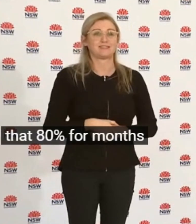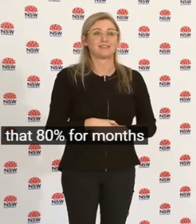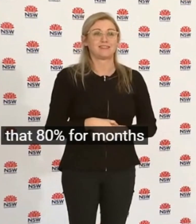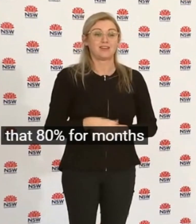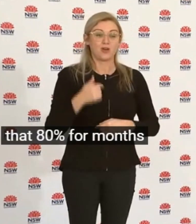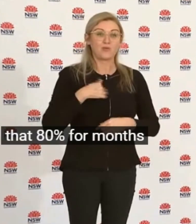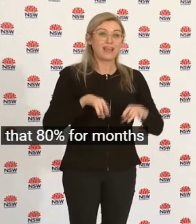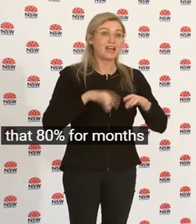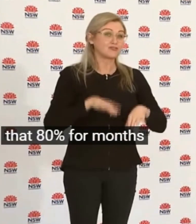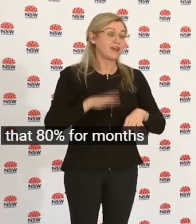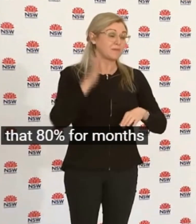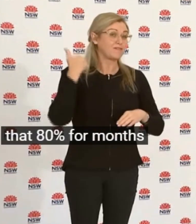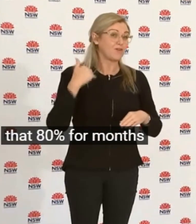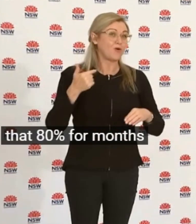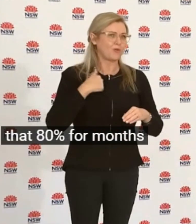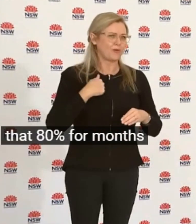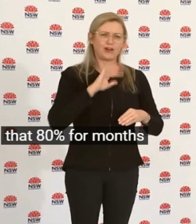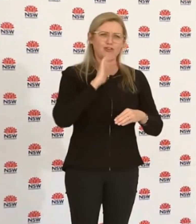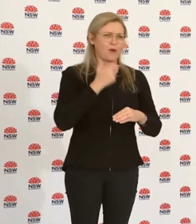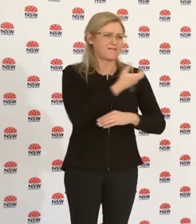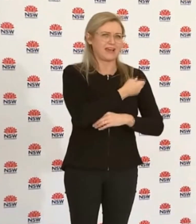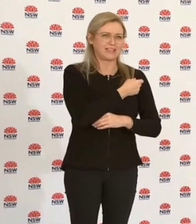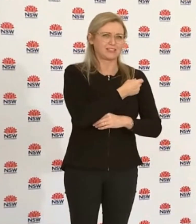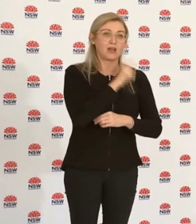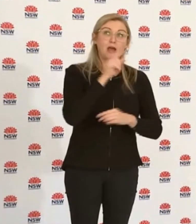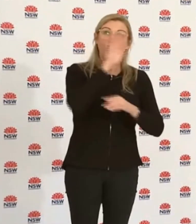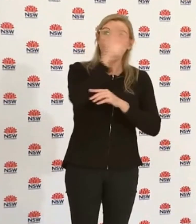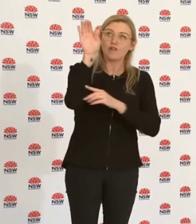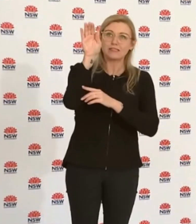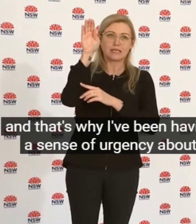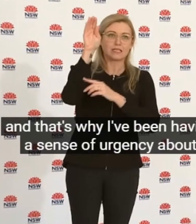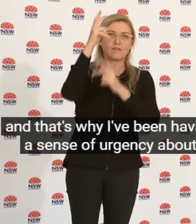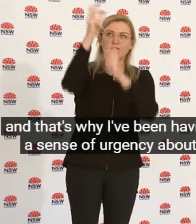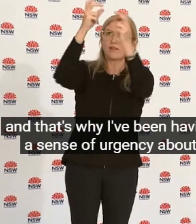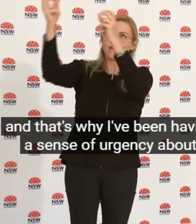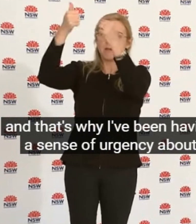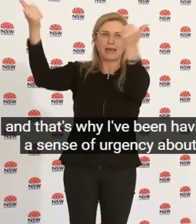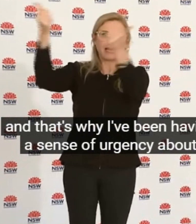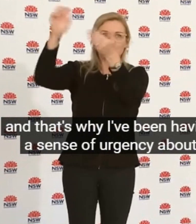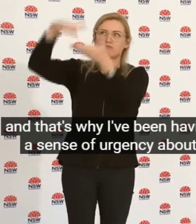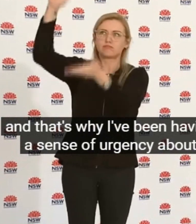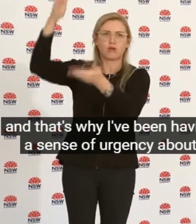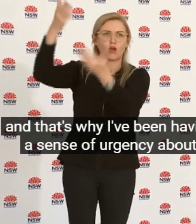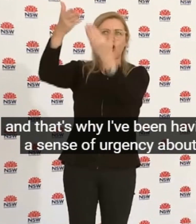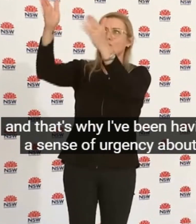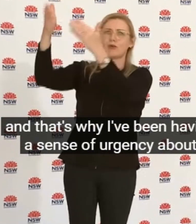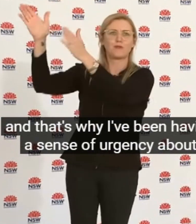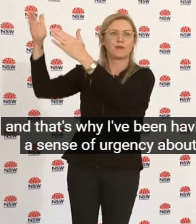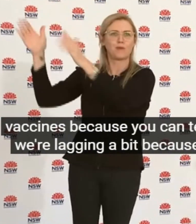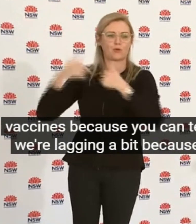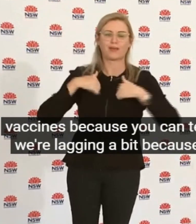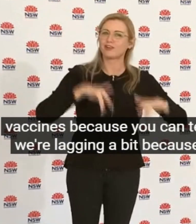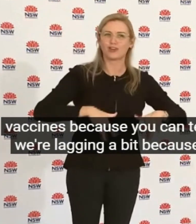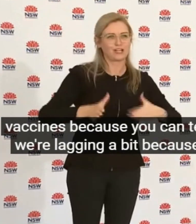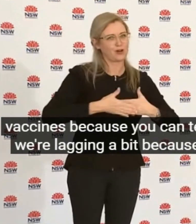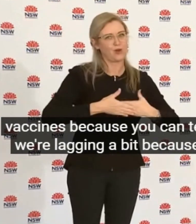world. Unless you get a vast majority of your citizens vaccinated, we won't have normal existence with Delta, and that's